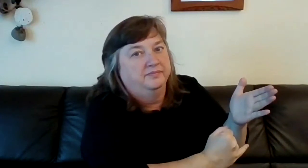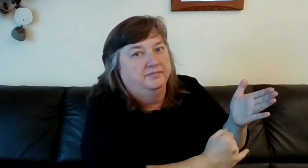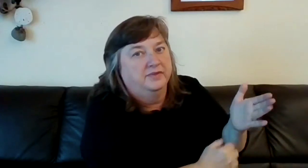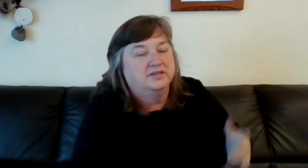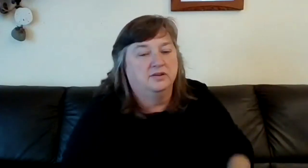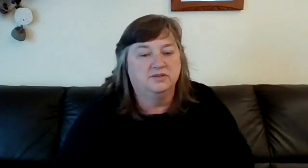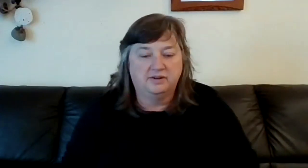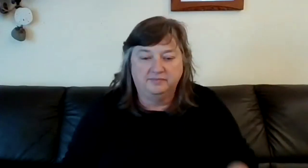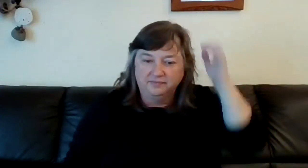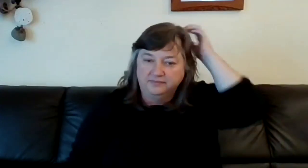as it goes down.